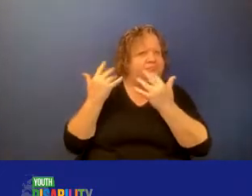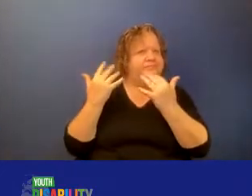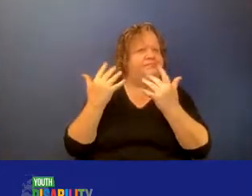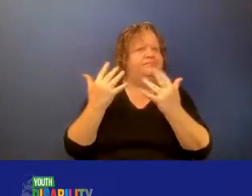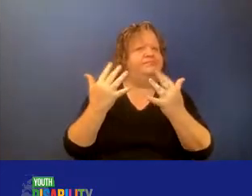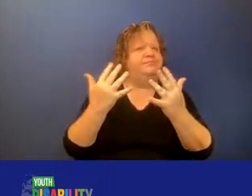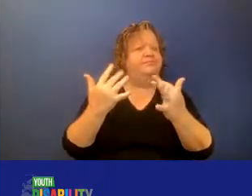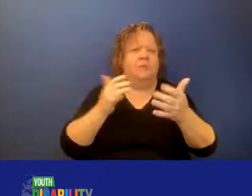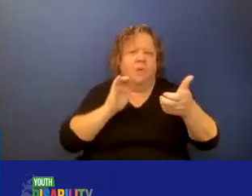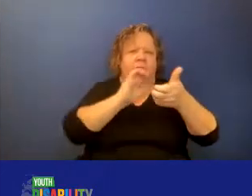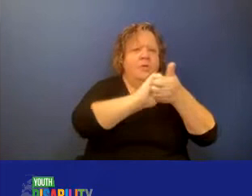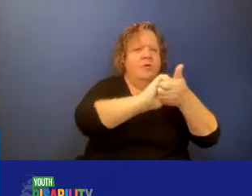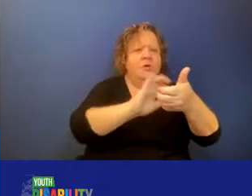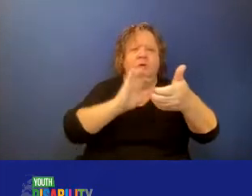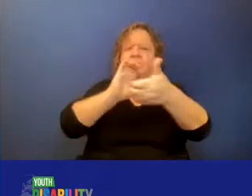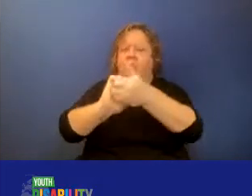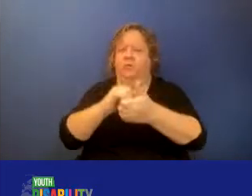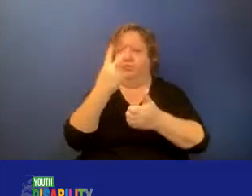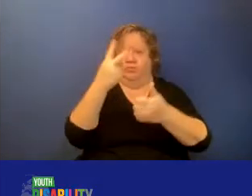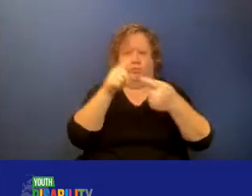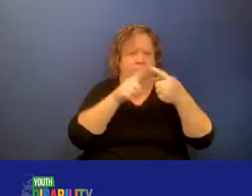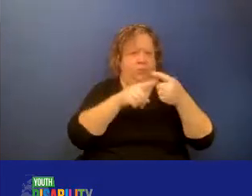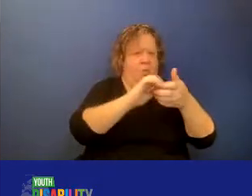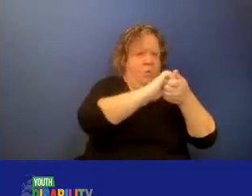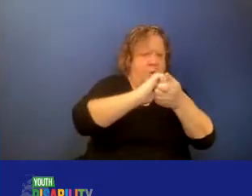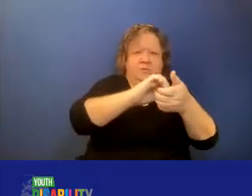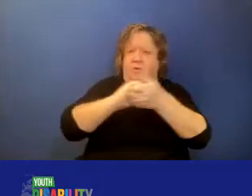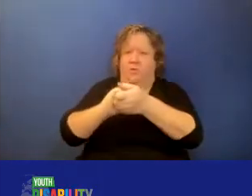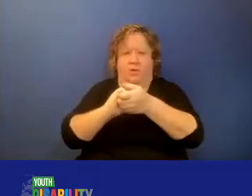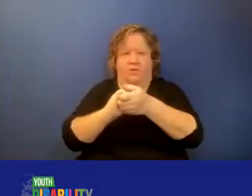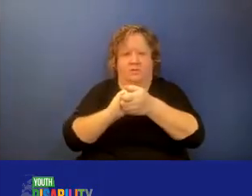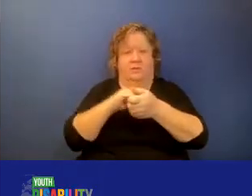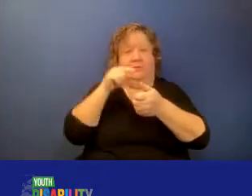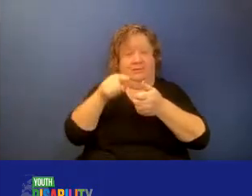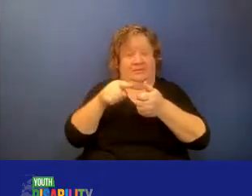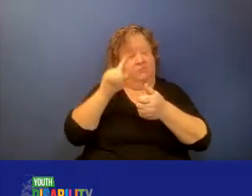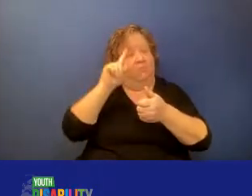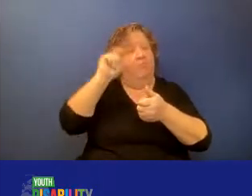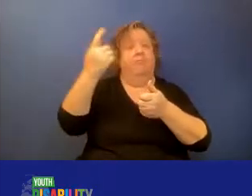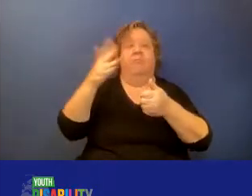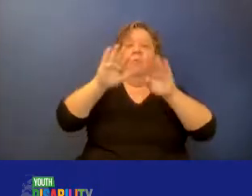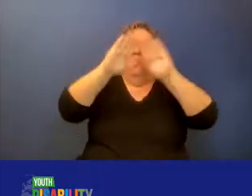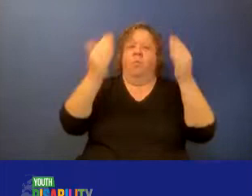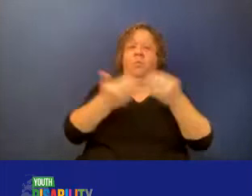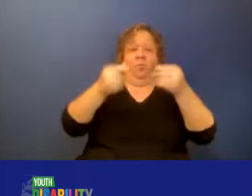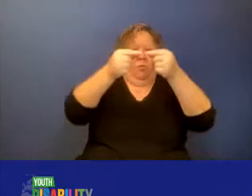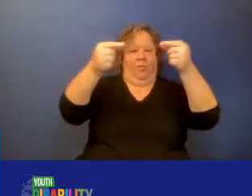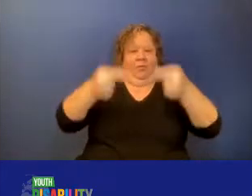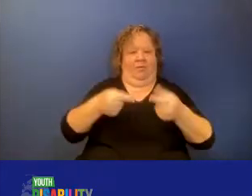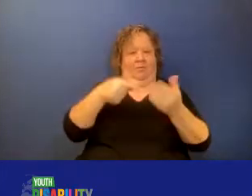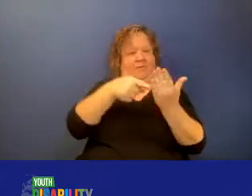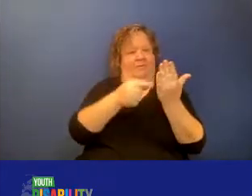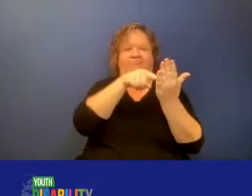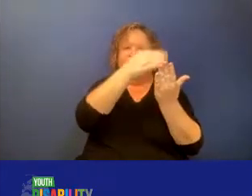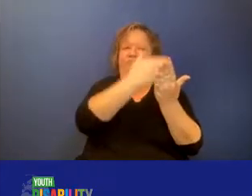resource pack to address stigma and discrimination towards persons with disabilities. I welcome all of you to take part